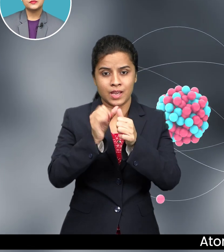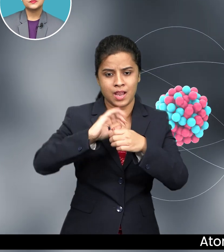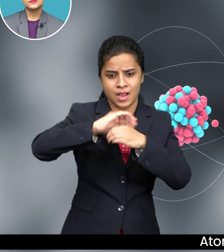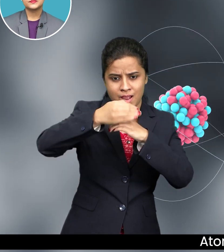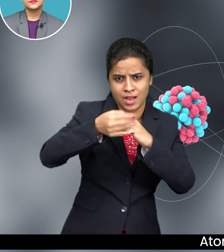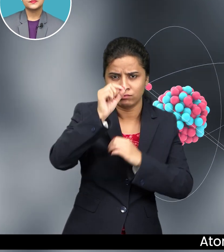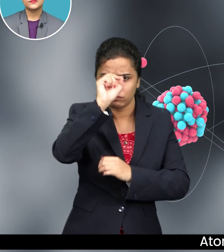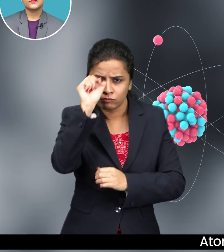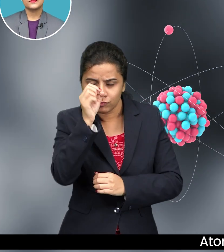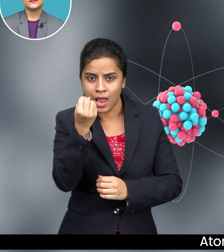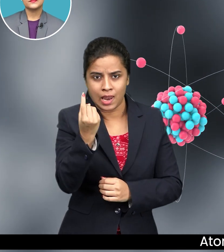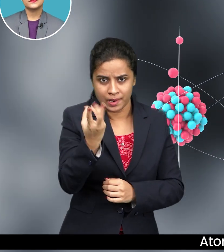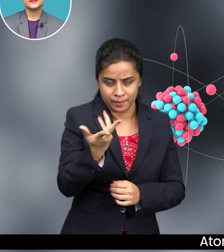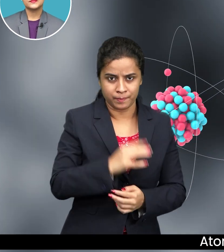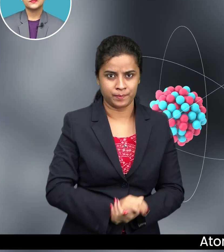number,